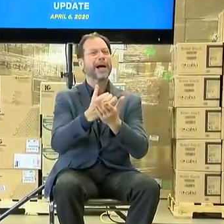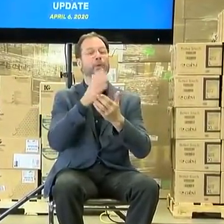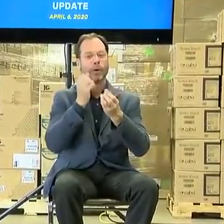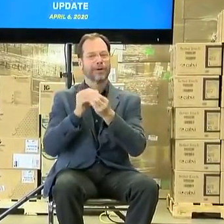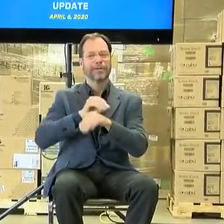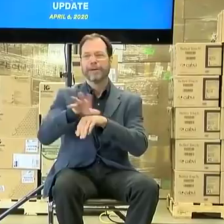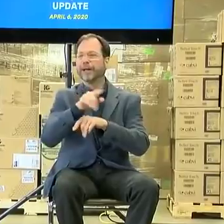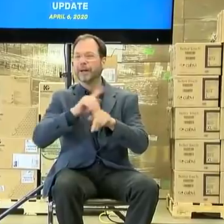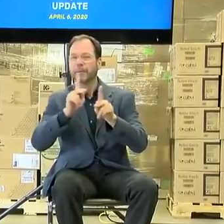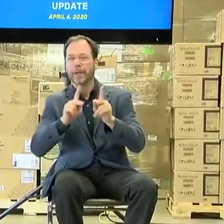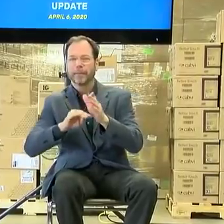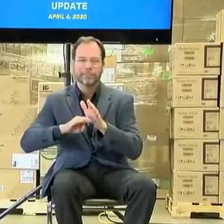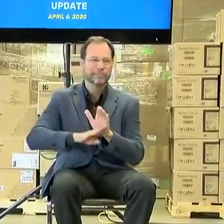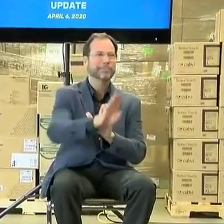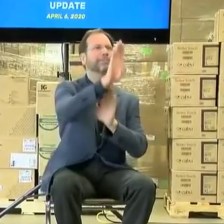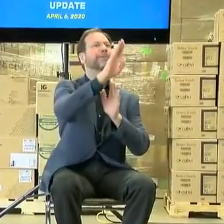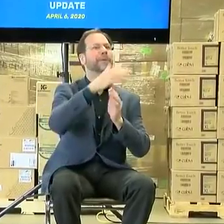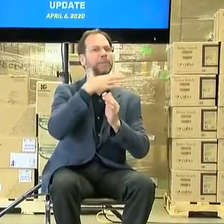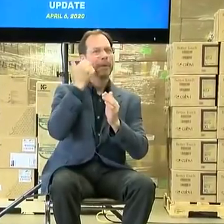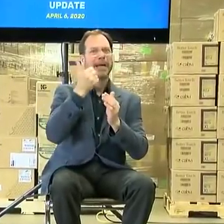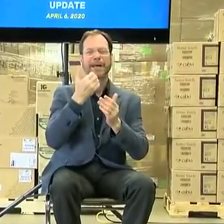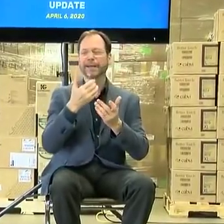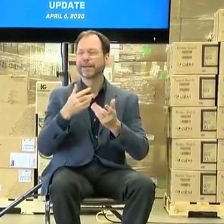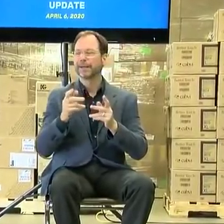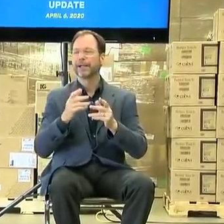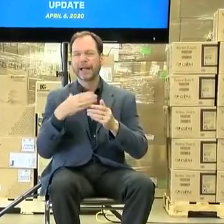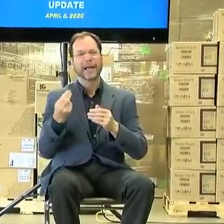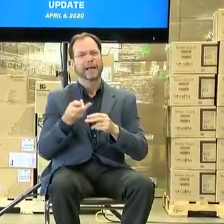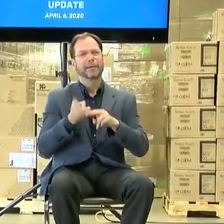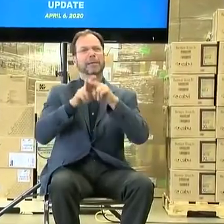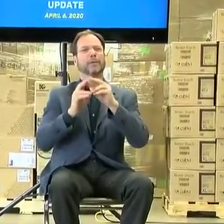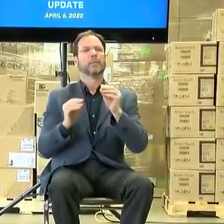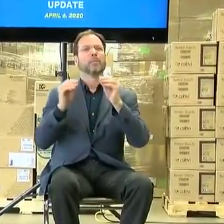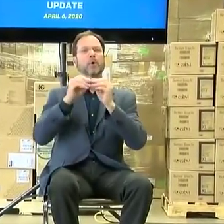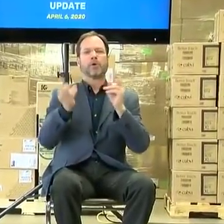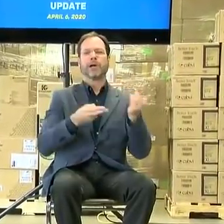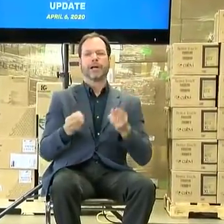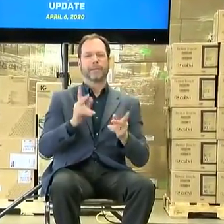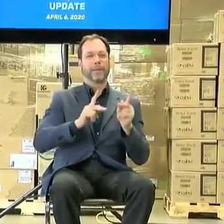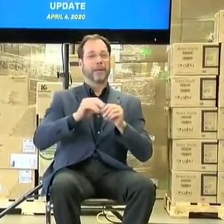growth, as well as to increase employment here in Texas.